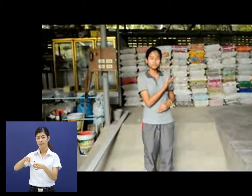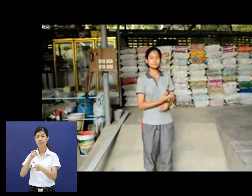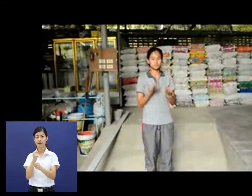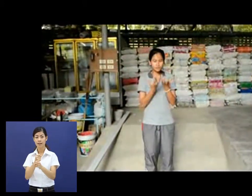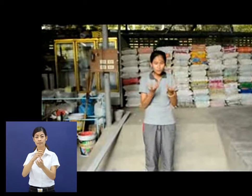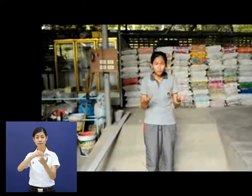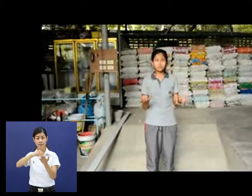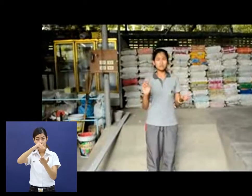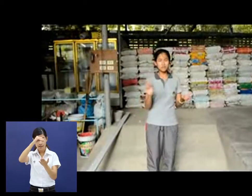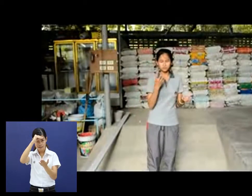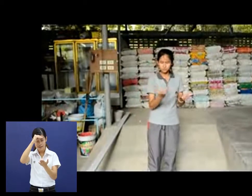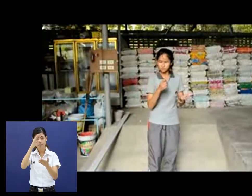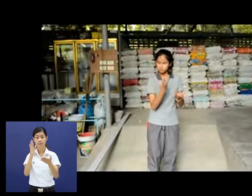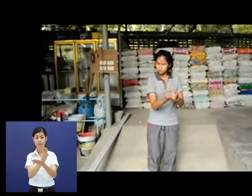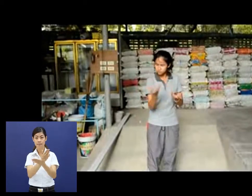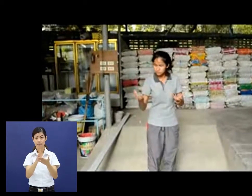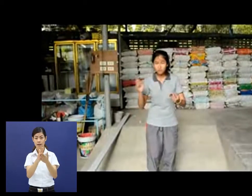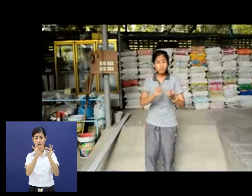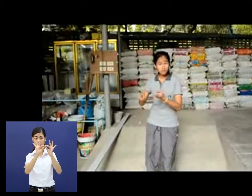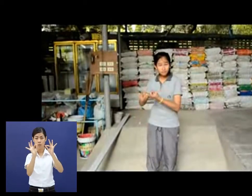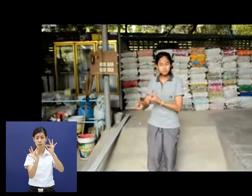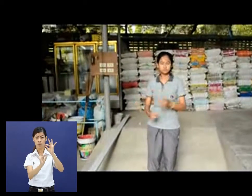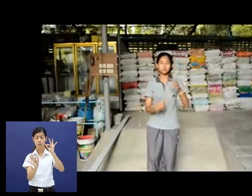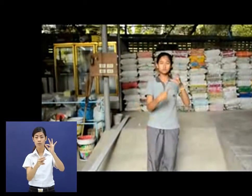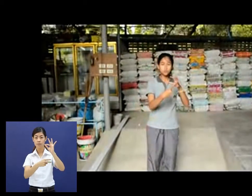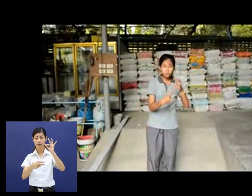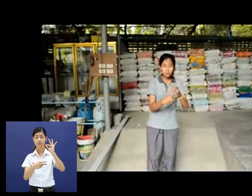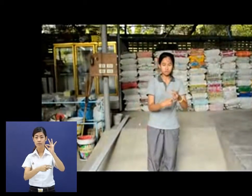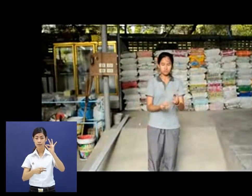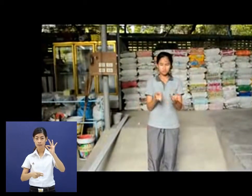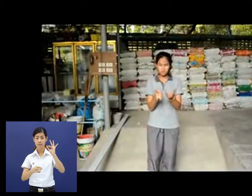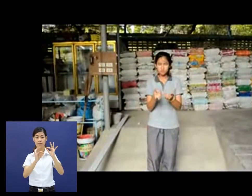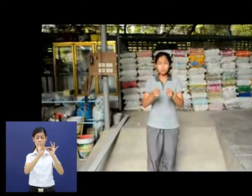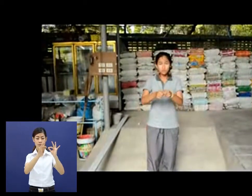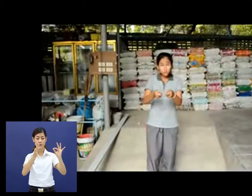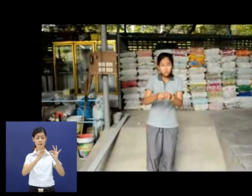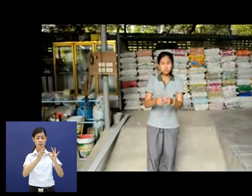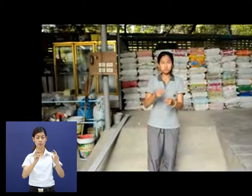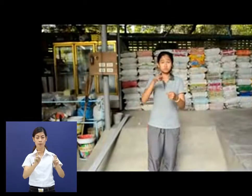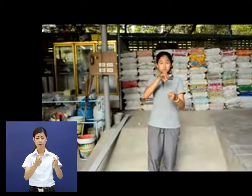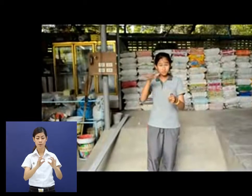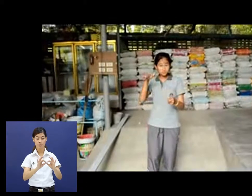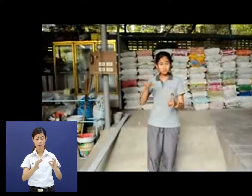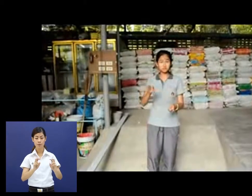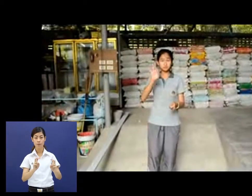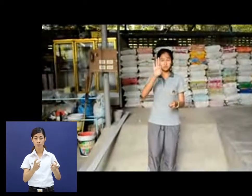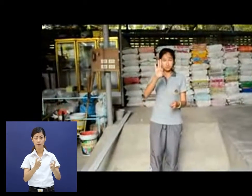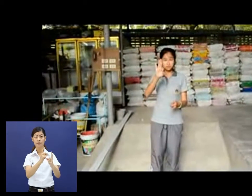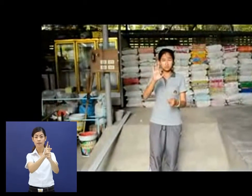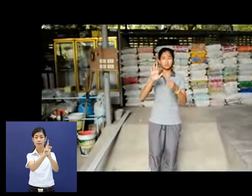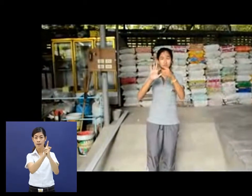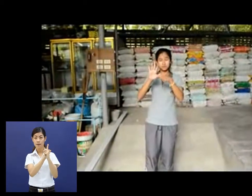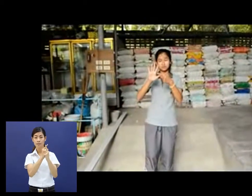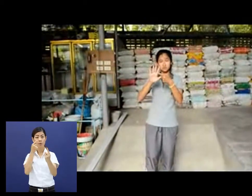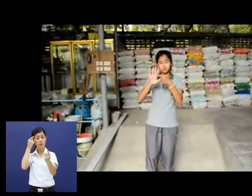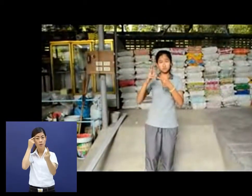content into subsections according to the learning objectives. Our group would like